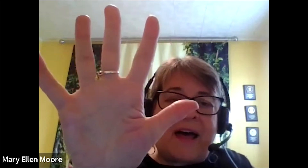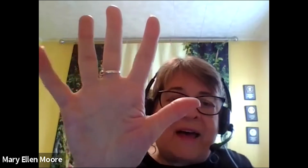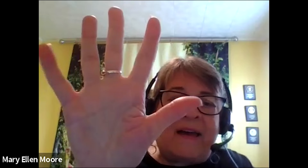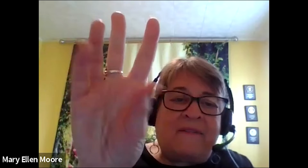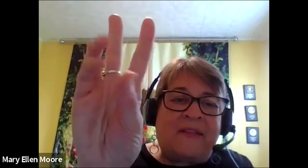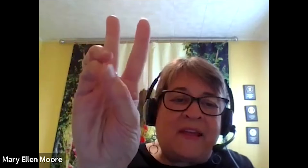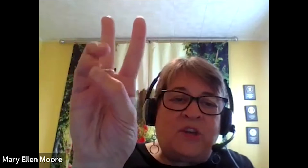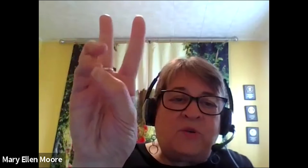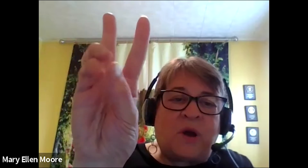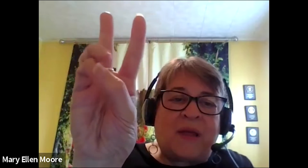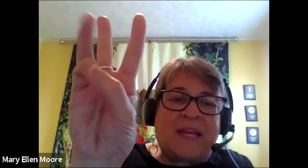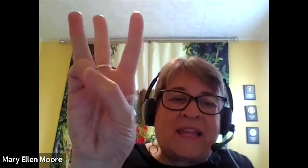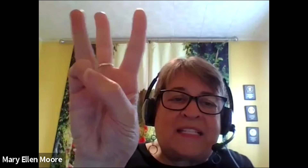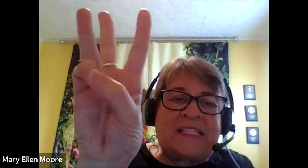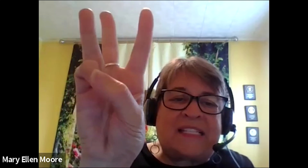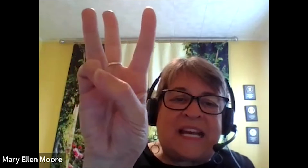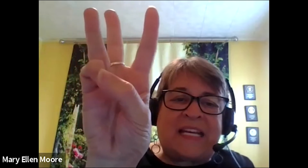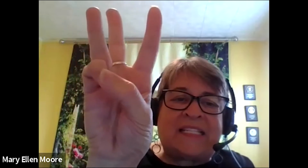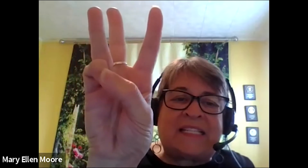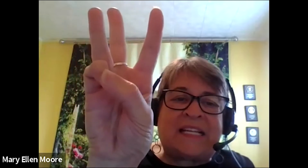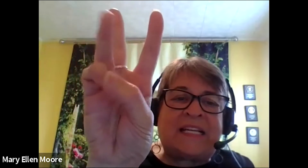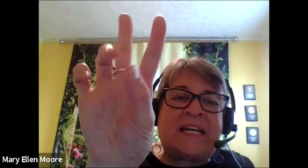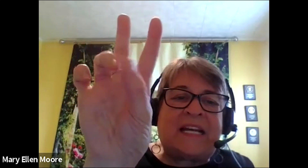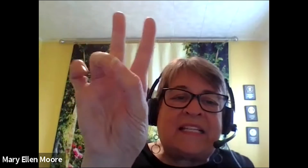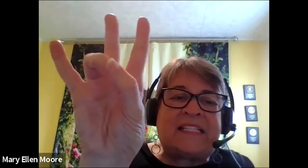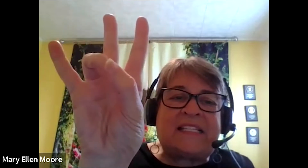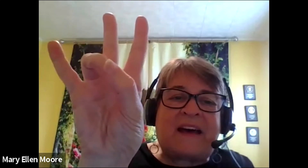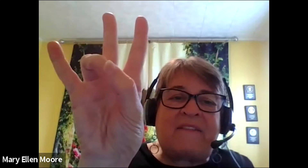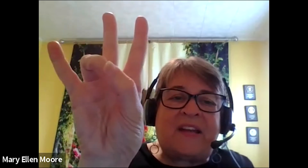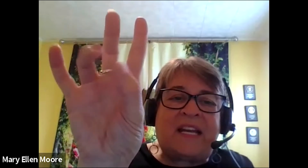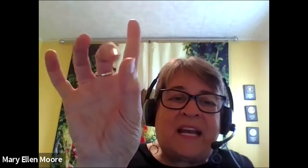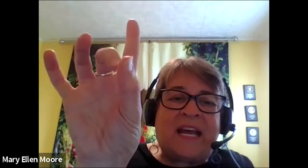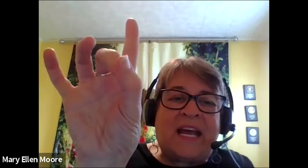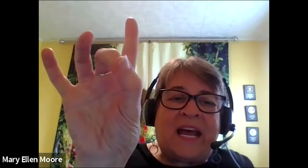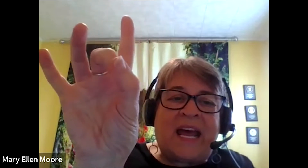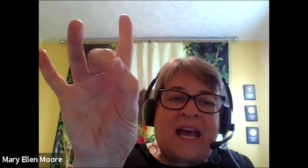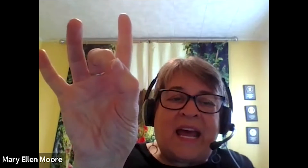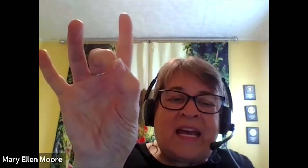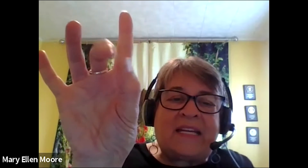5, then you go like this, 6, 7,